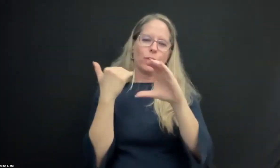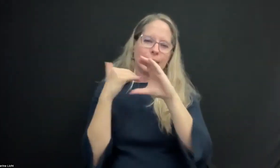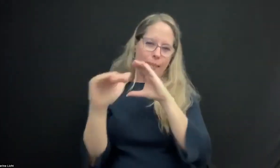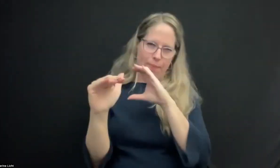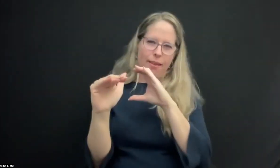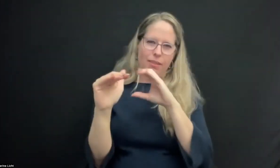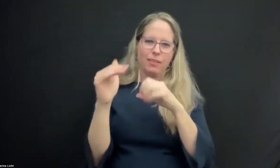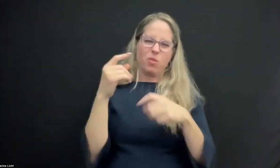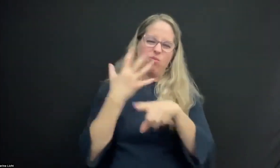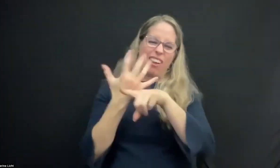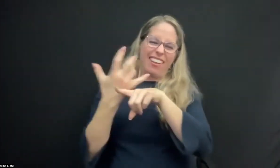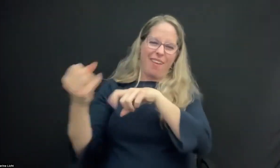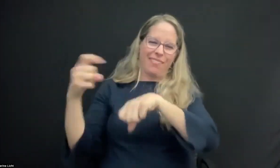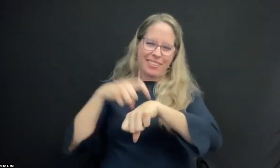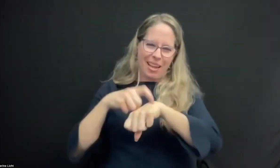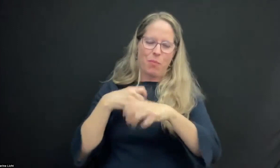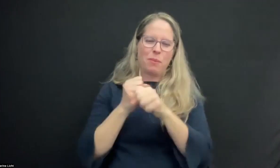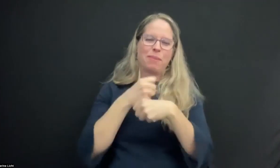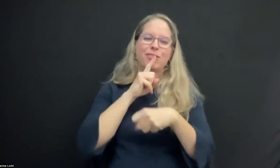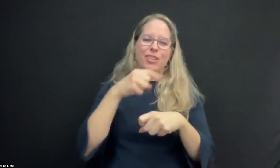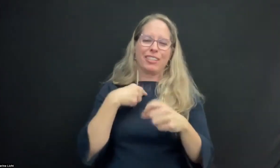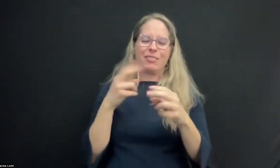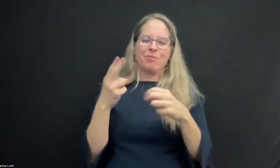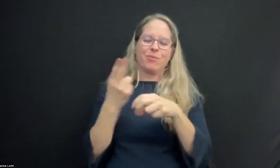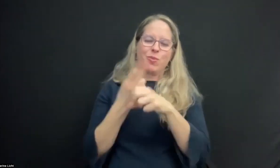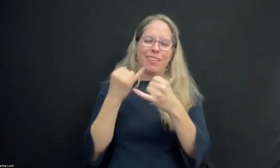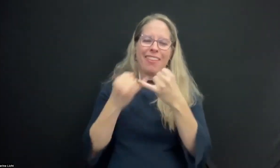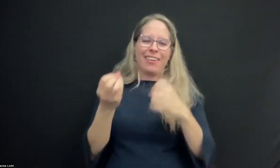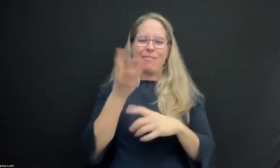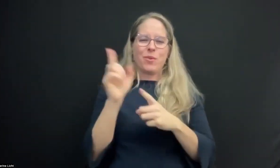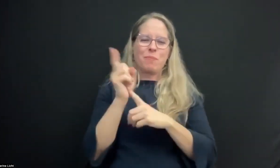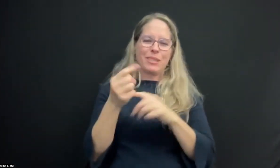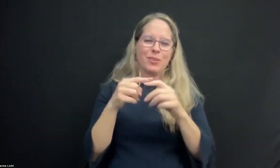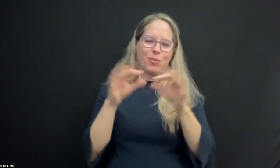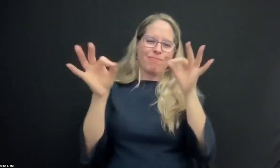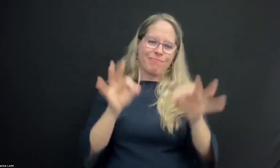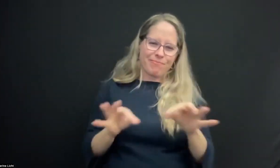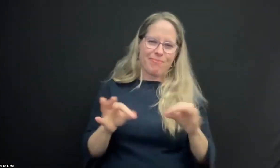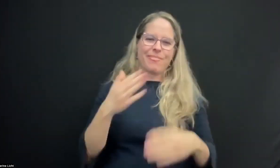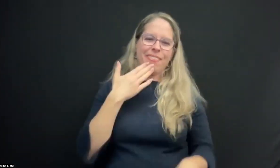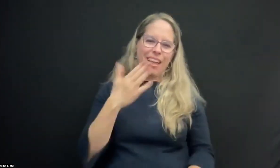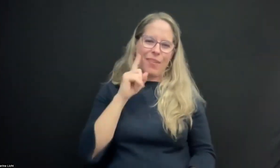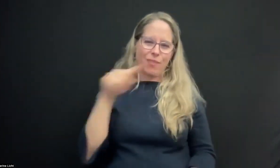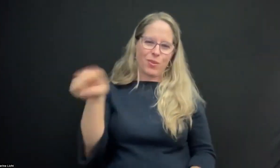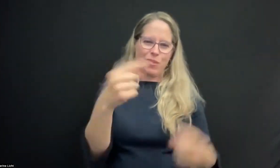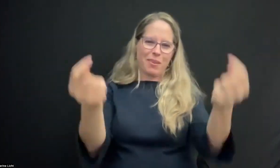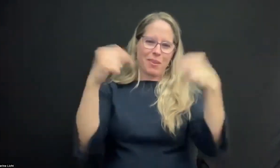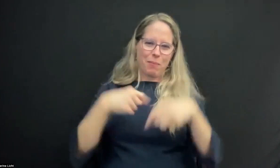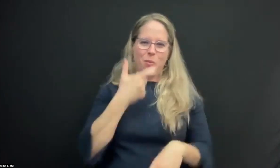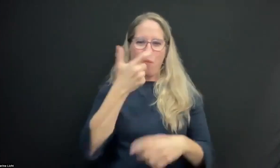those questions and we will respond in email because we're running out of time. I want to take the last few minutes to thank